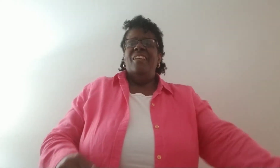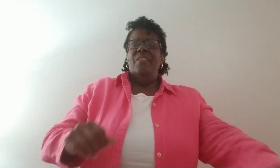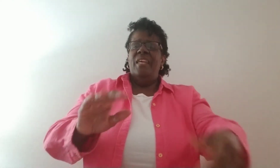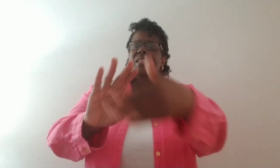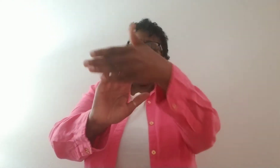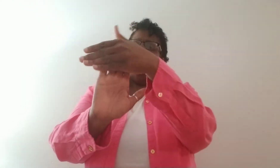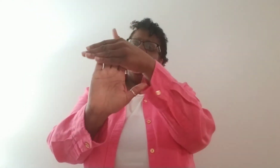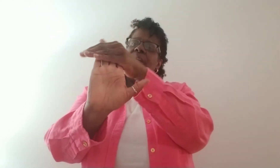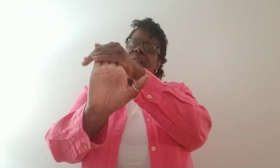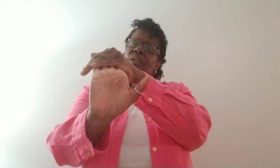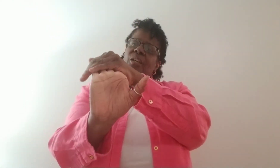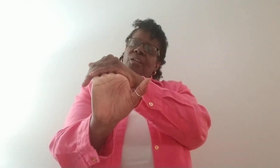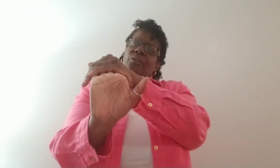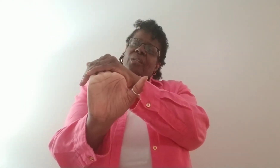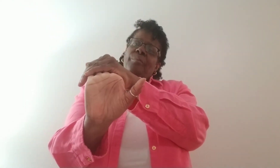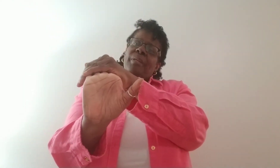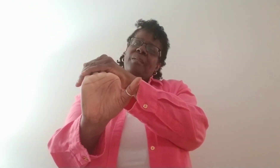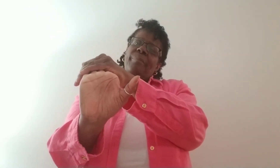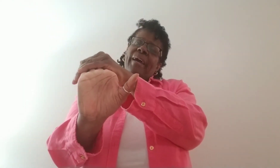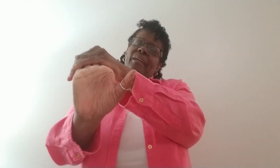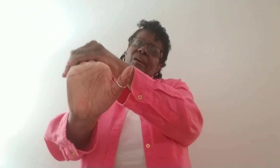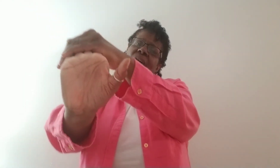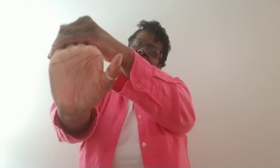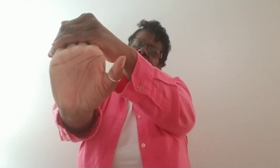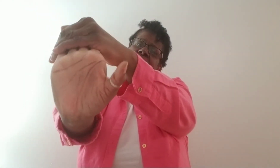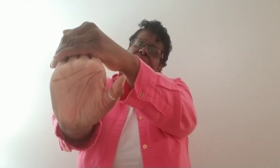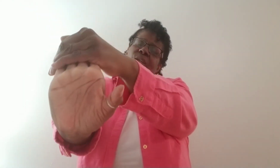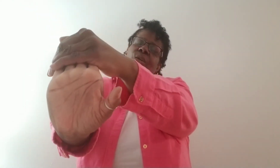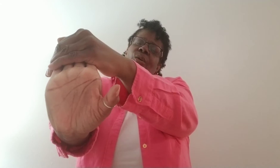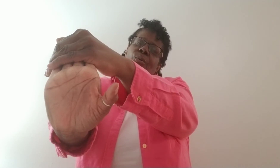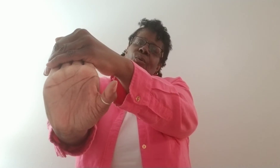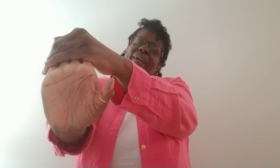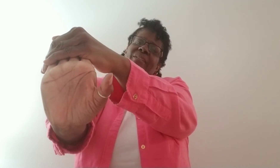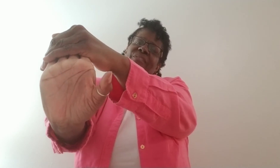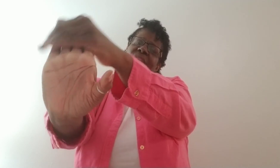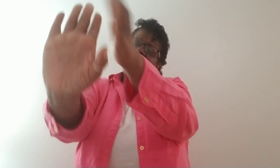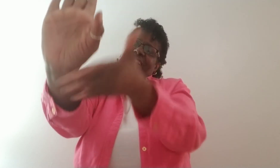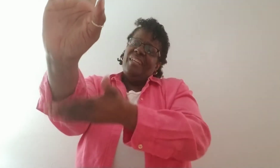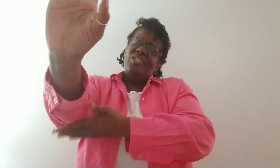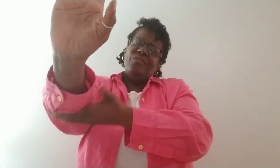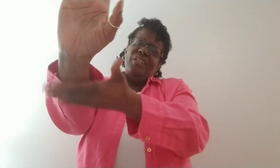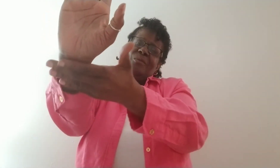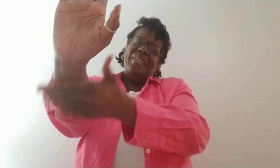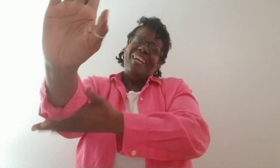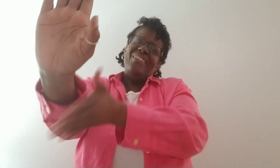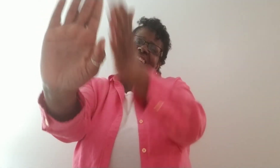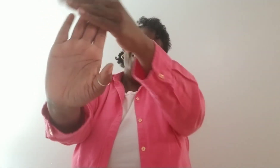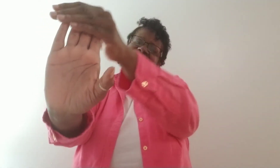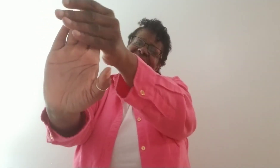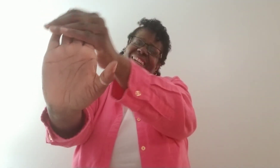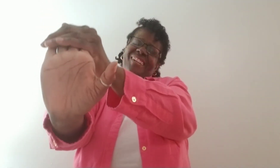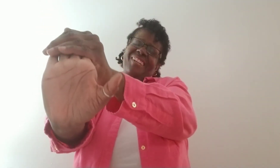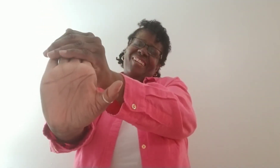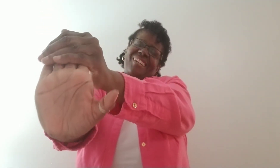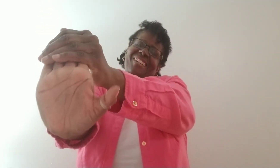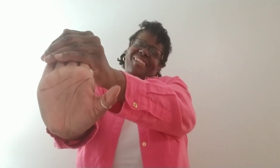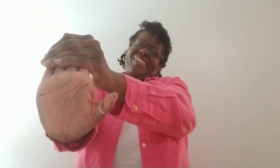then another one, gonna bend the back. Oh, ooh, I can feel that. Can't you feel it right down here?